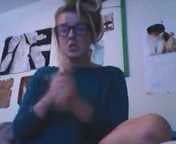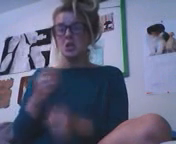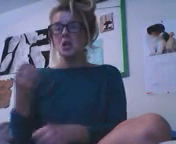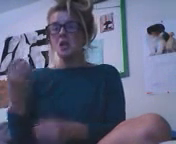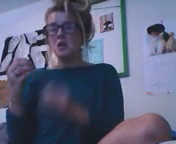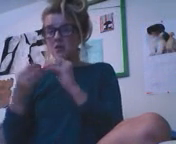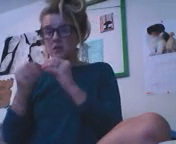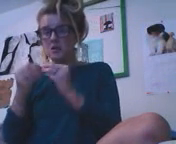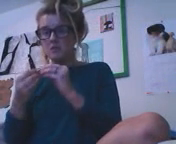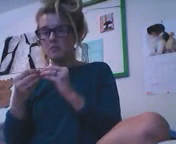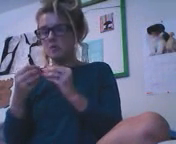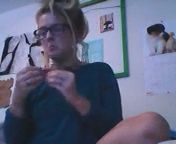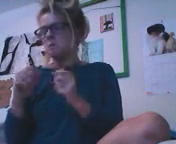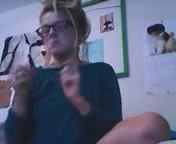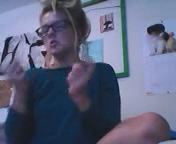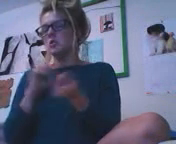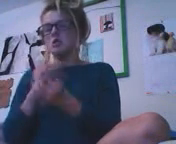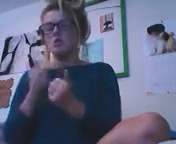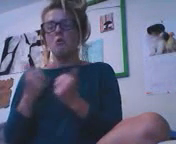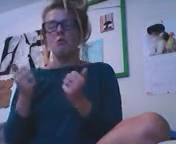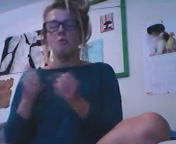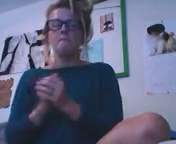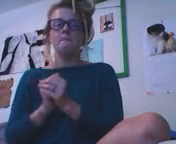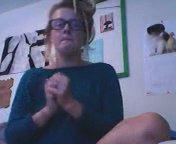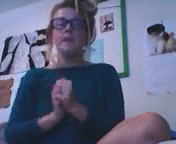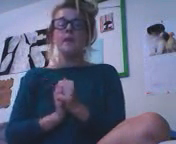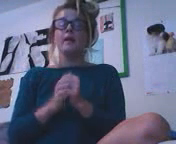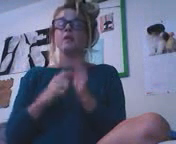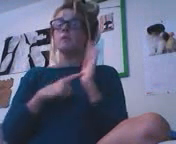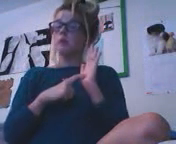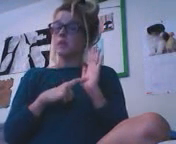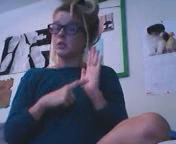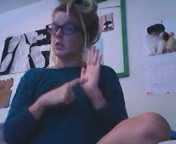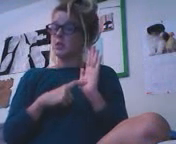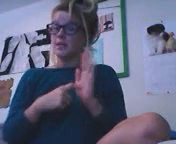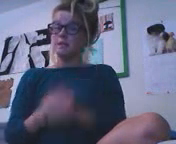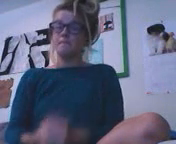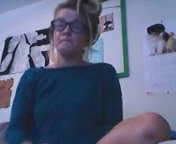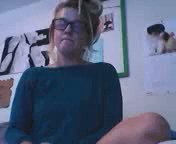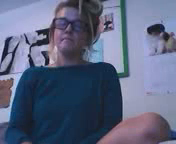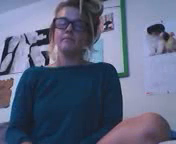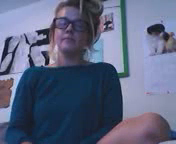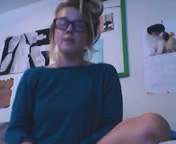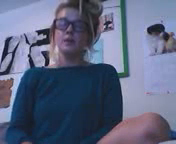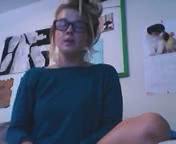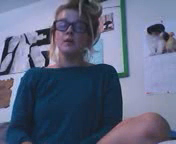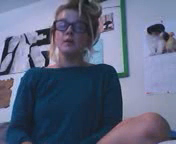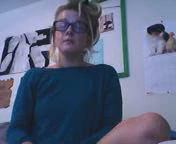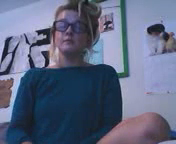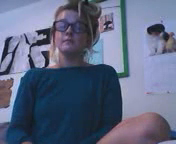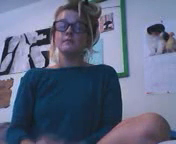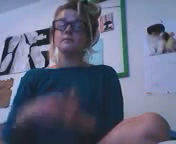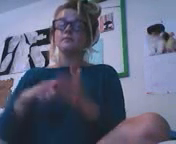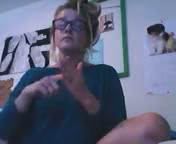and try balancing this equation. Before we start, we're going to want to take an inventory of how many of each type of atom are on